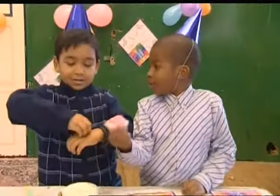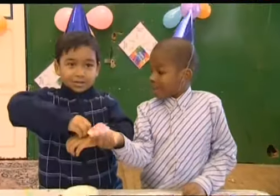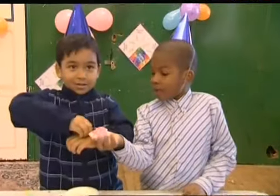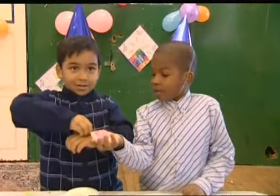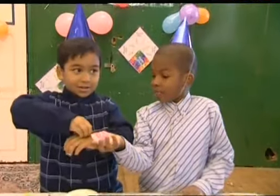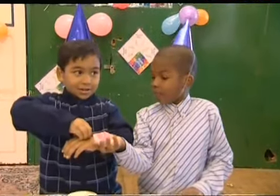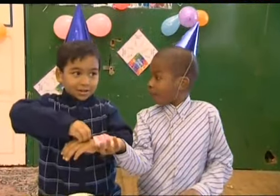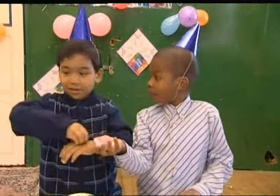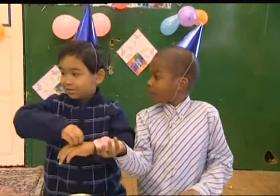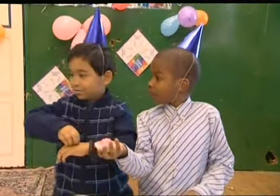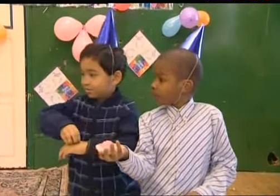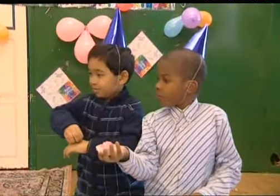And a cake.